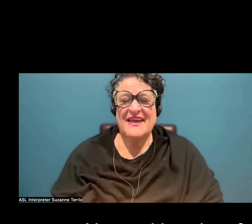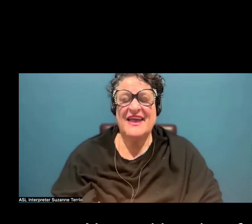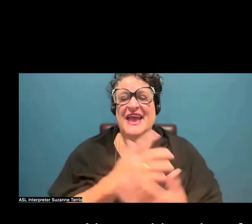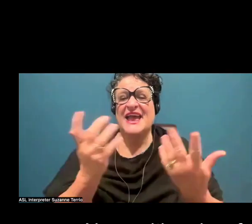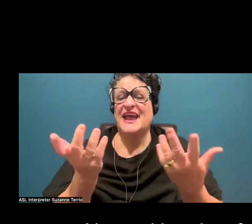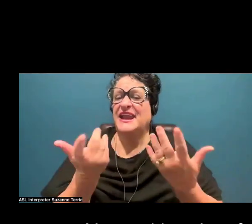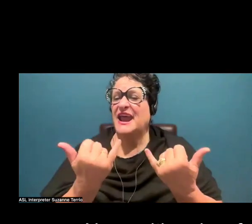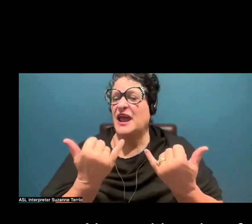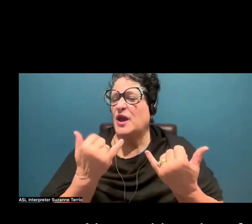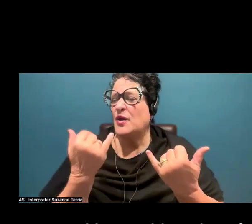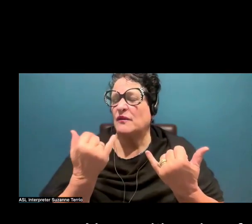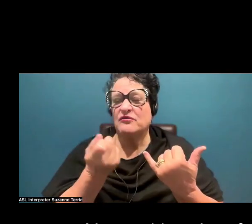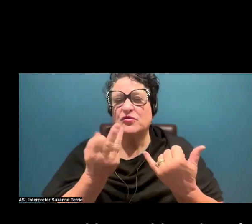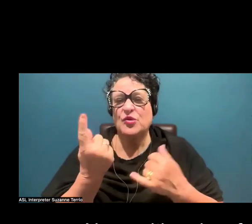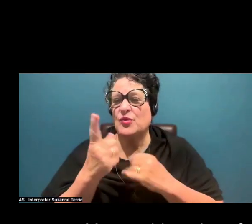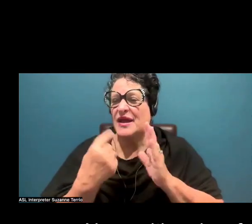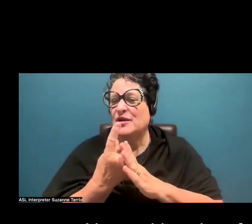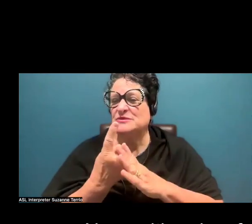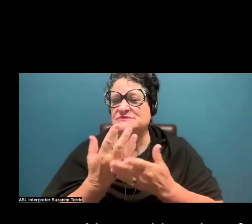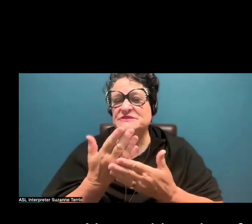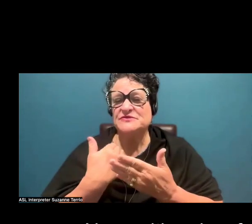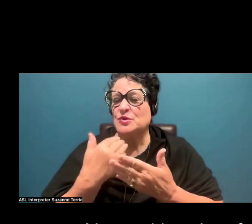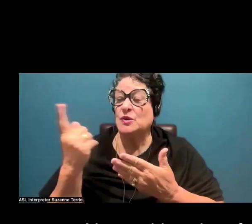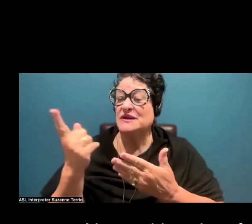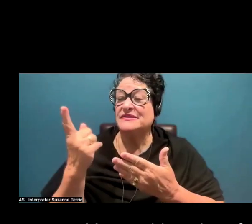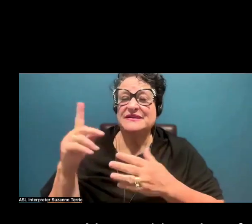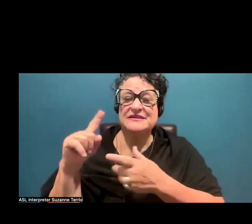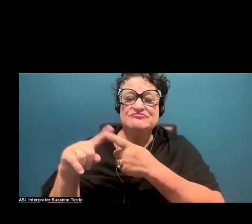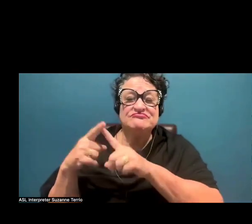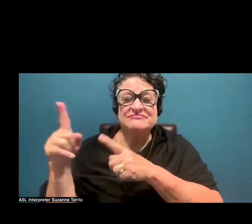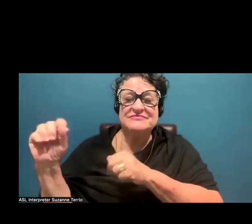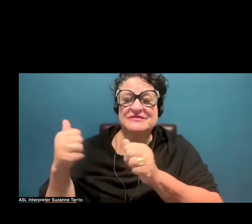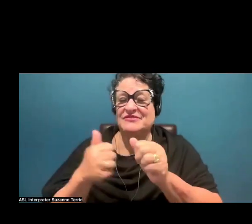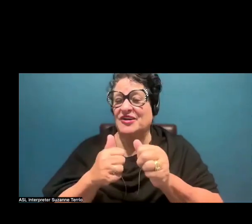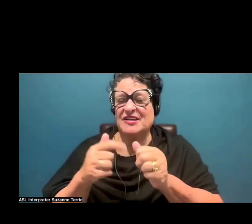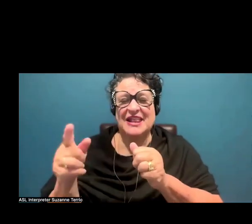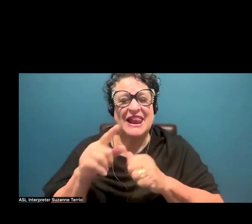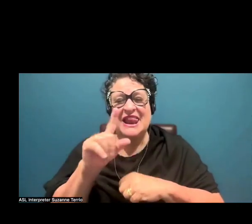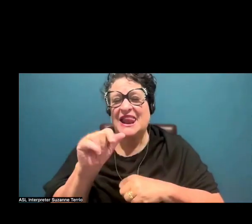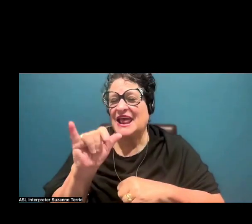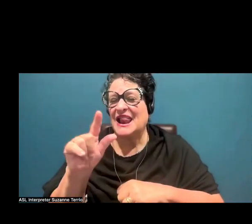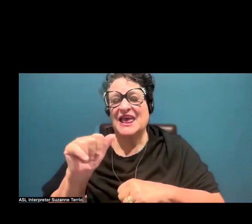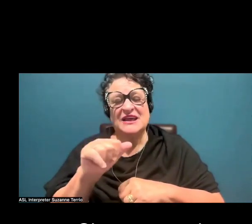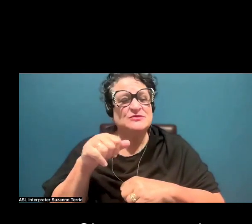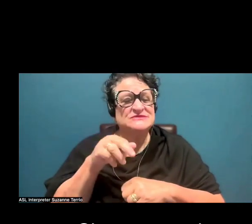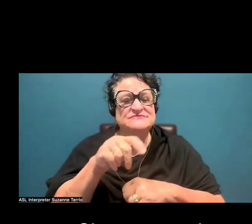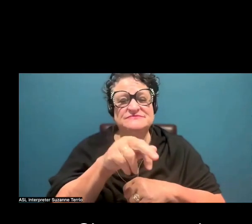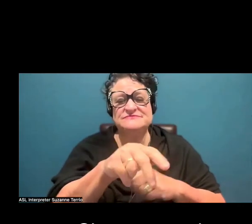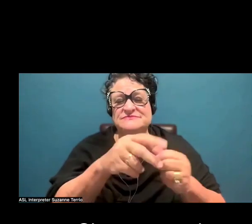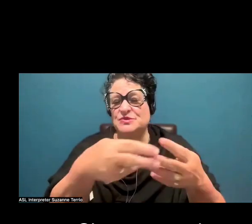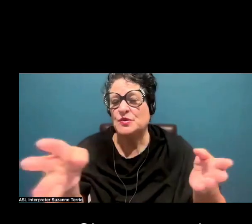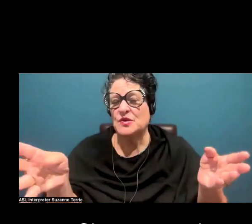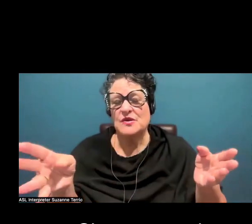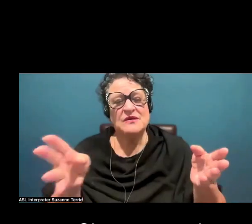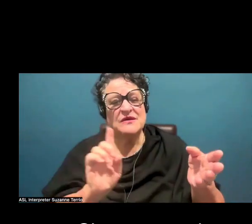Now, with only a few hours before her suitors arrived, Rhea was wandering down a path that followed the perimeter wall. She was coming up